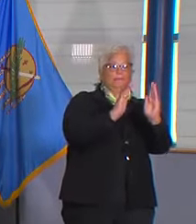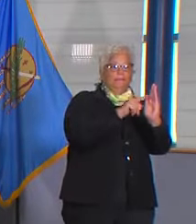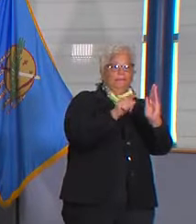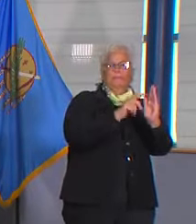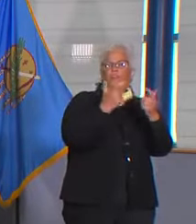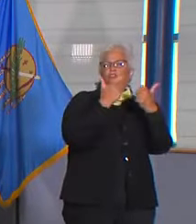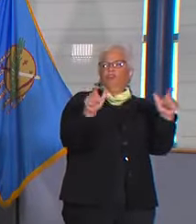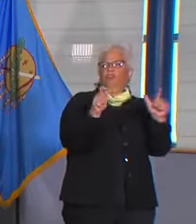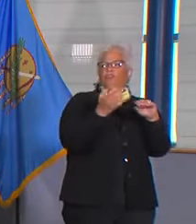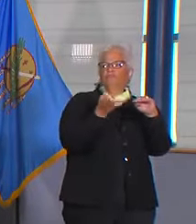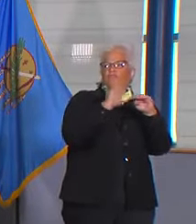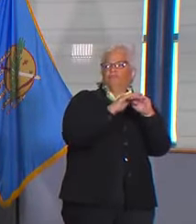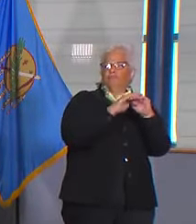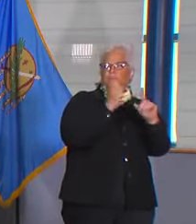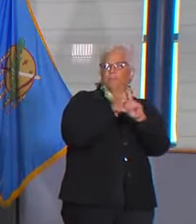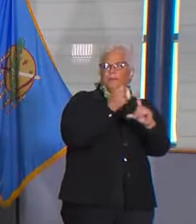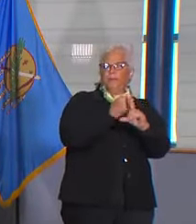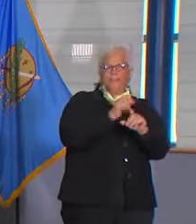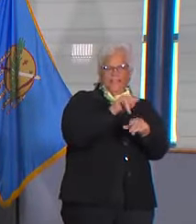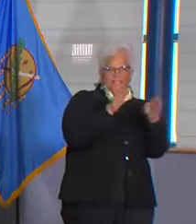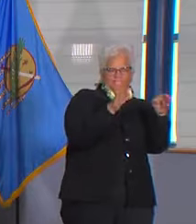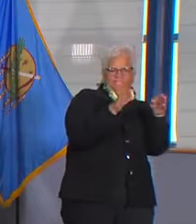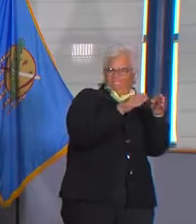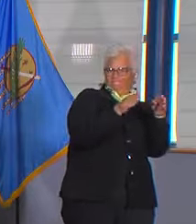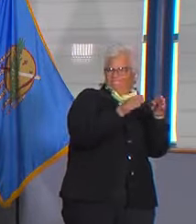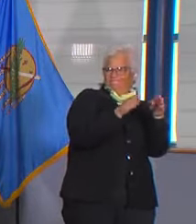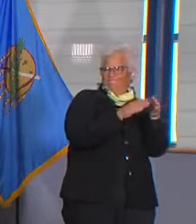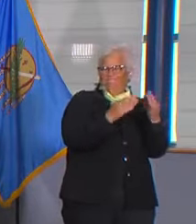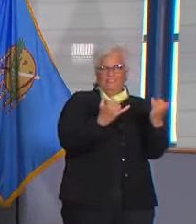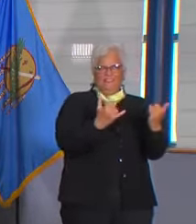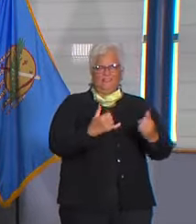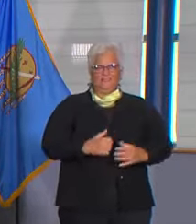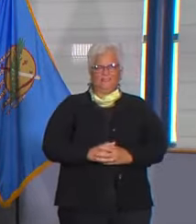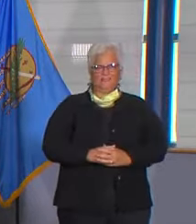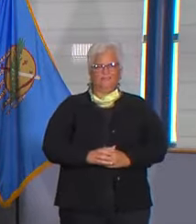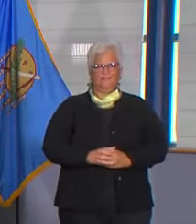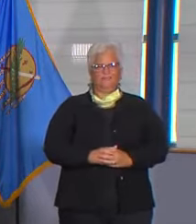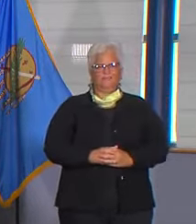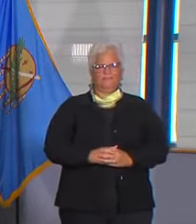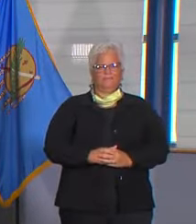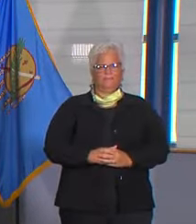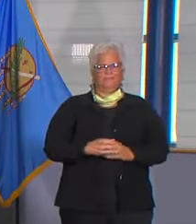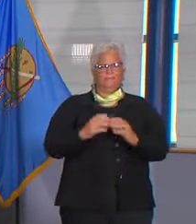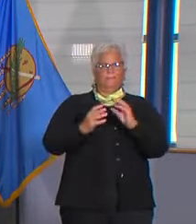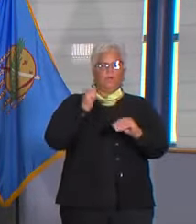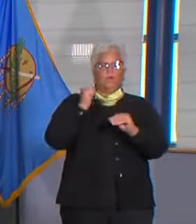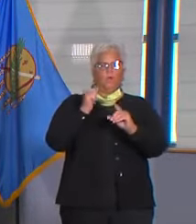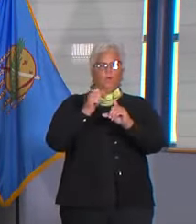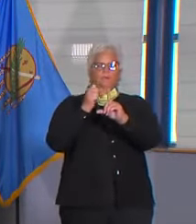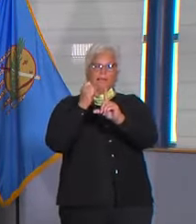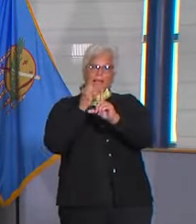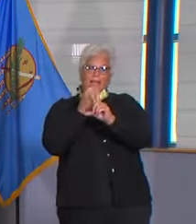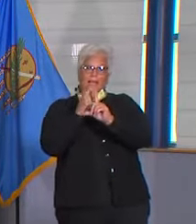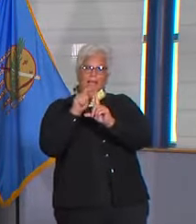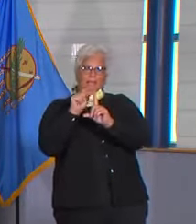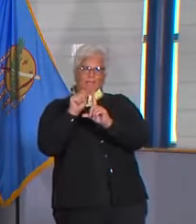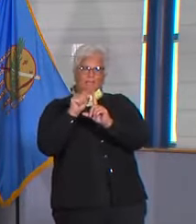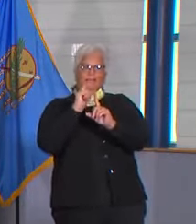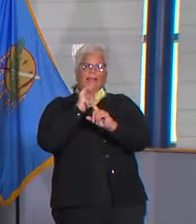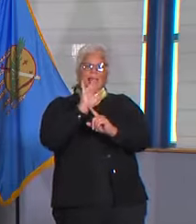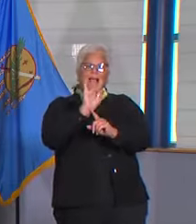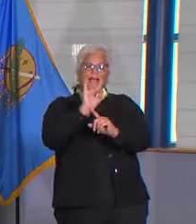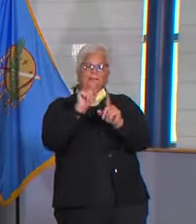most cases continues to be the 18 to 35 group that we've talked about in the past, and also again followed by the 36 to